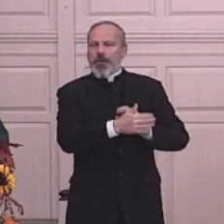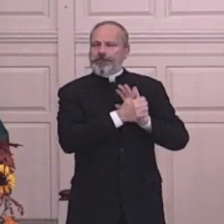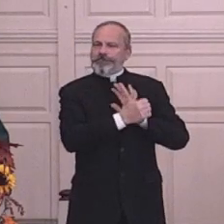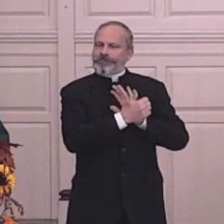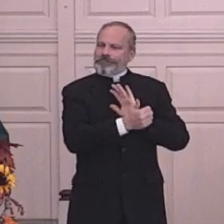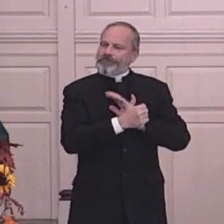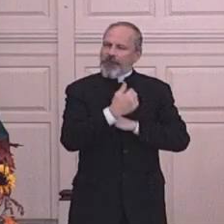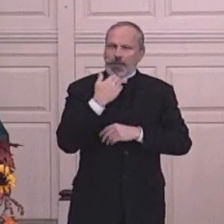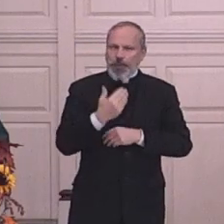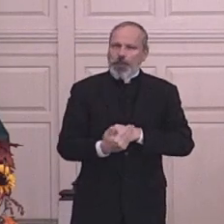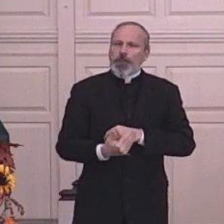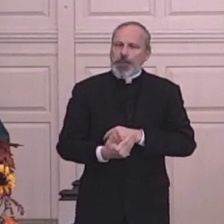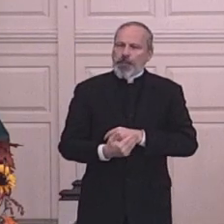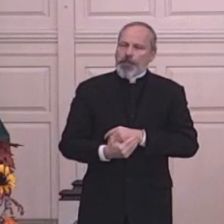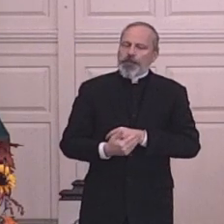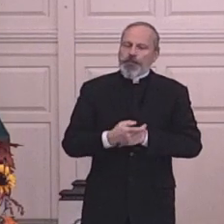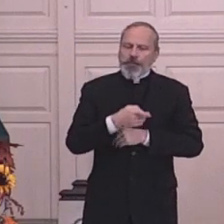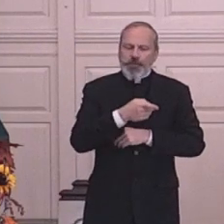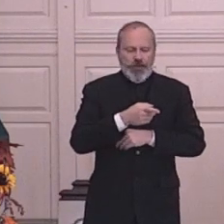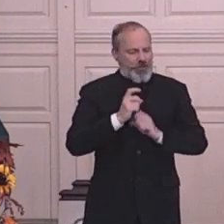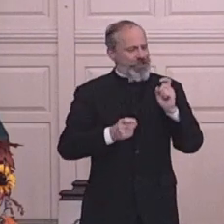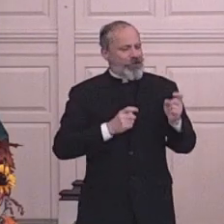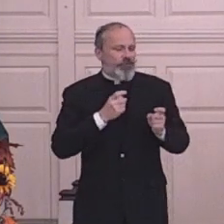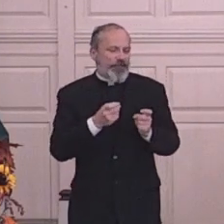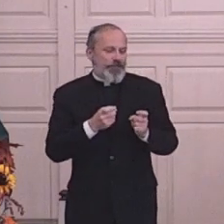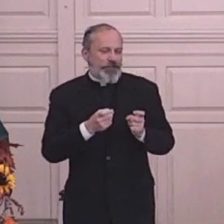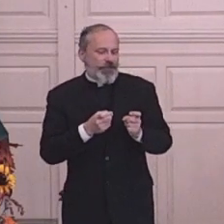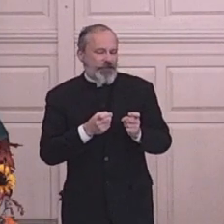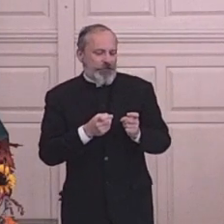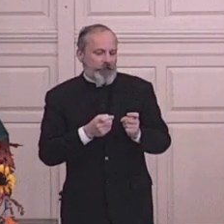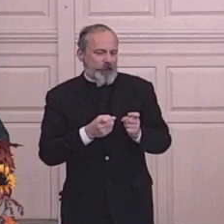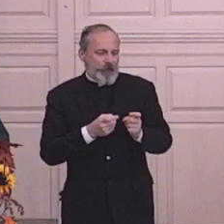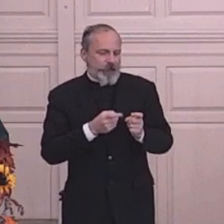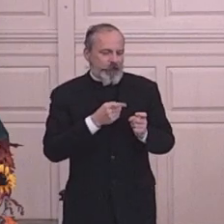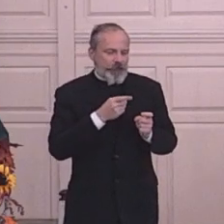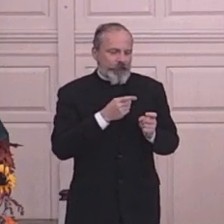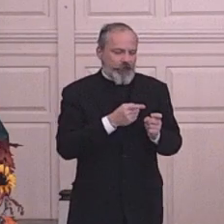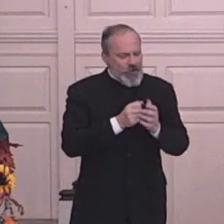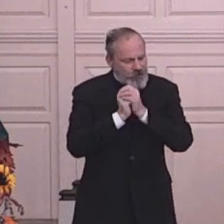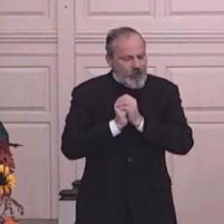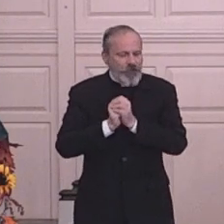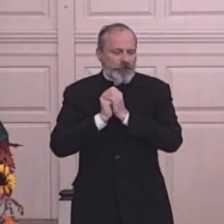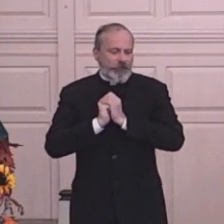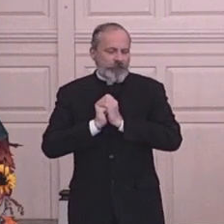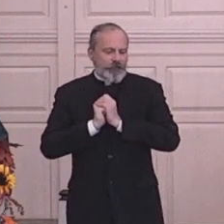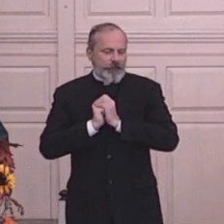very well. She's generous. She's devout.